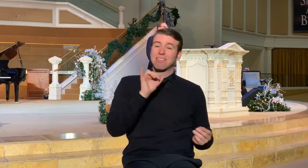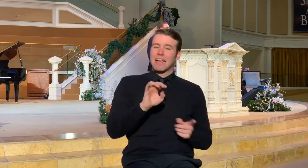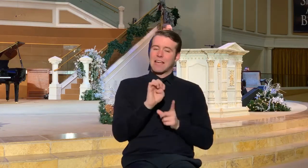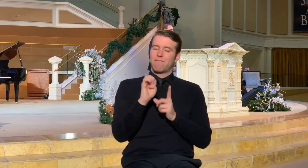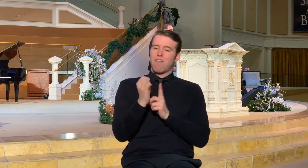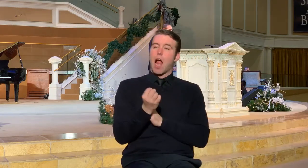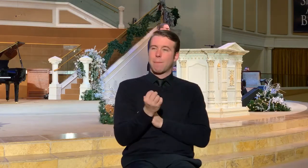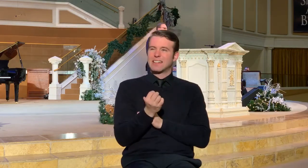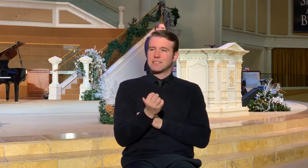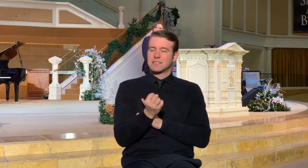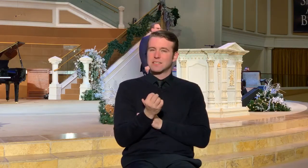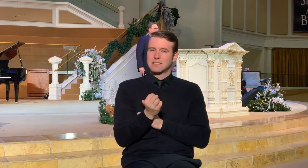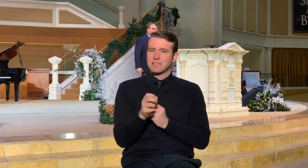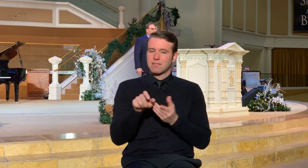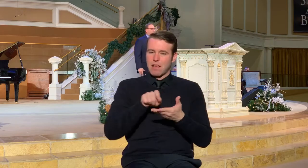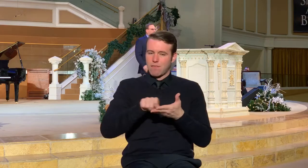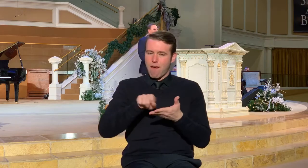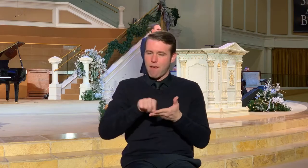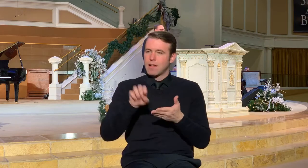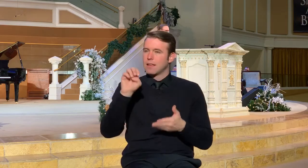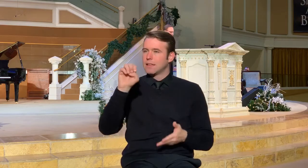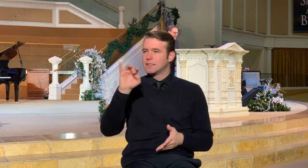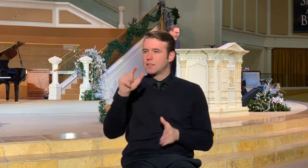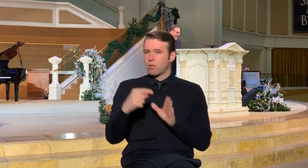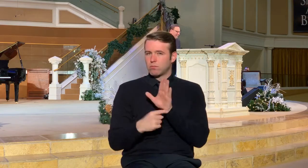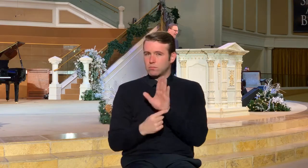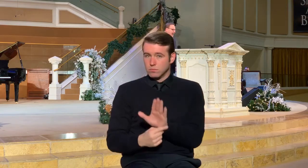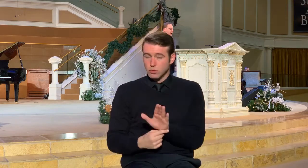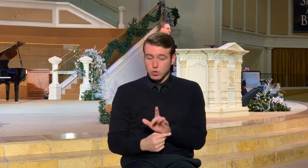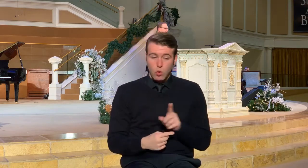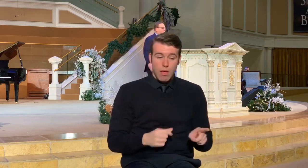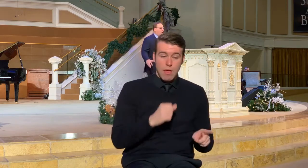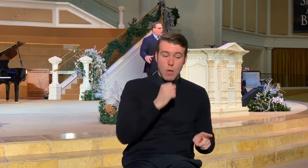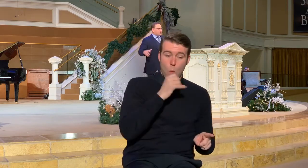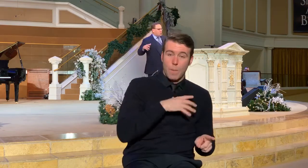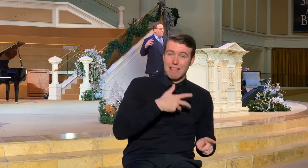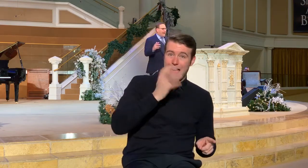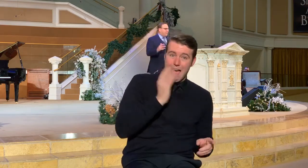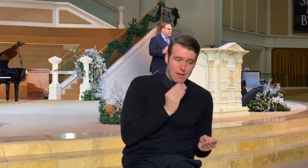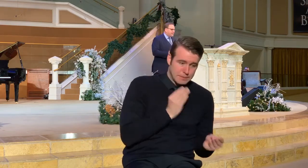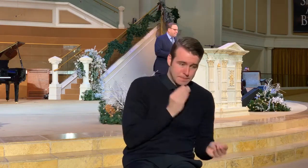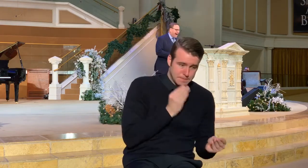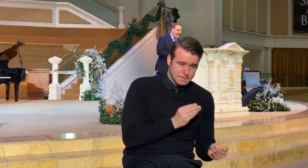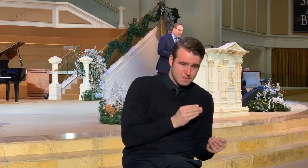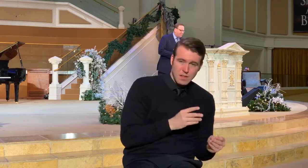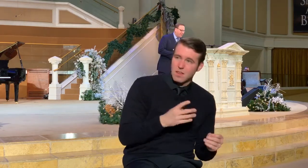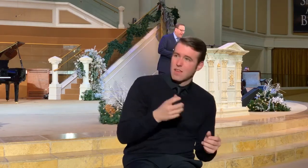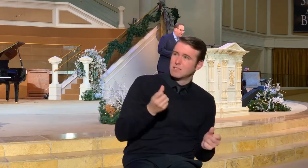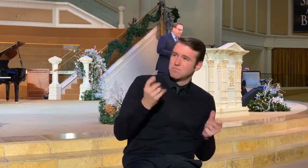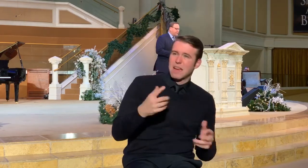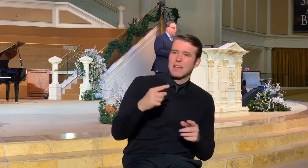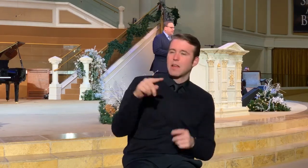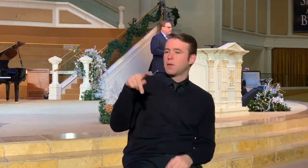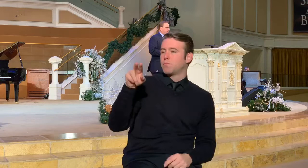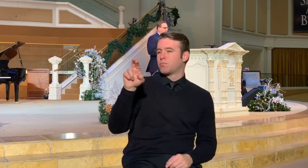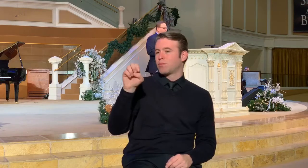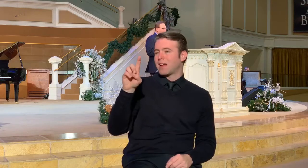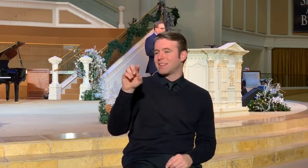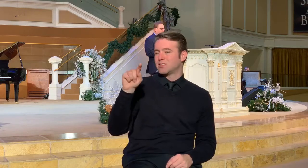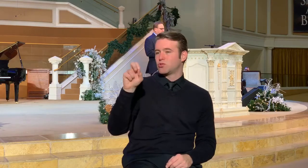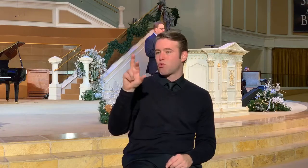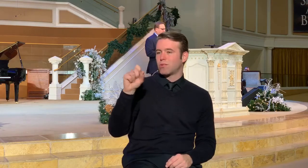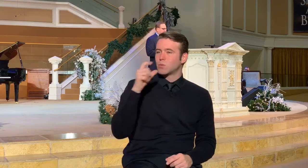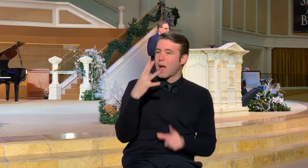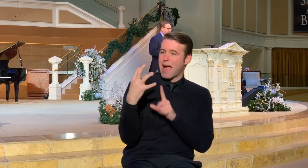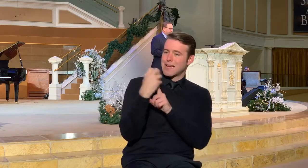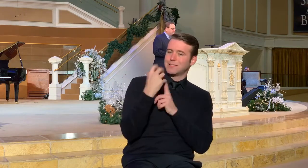that this lioness was raising her whelps. And there they were surrounded by the predators. But